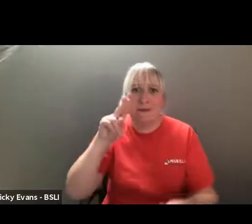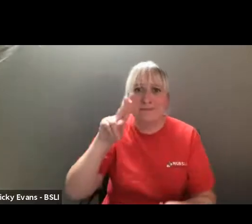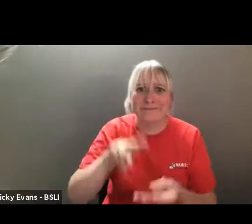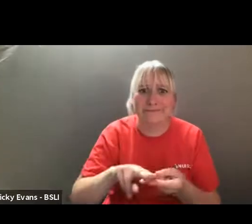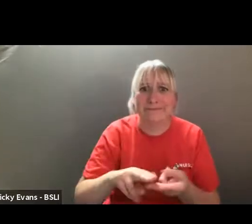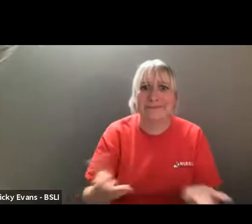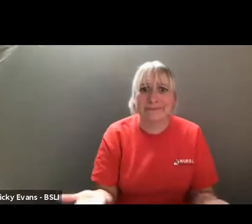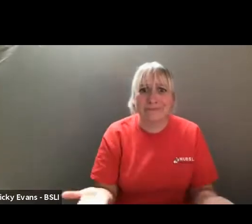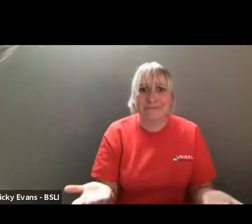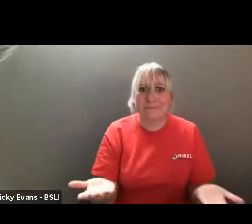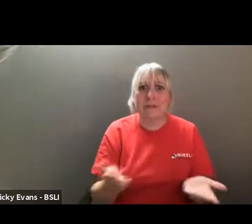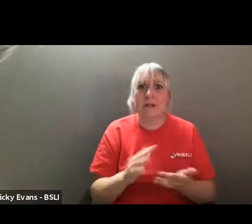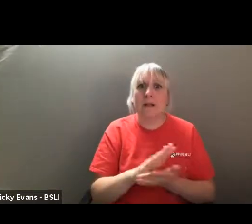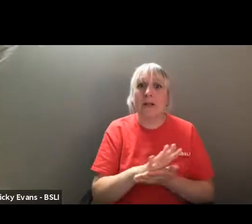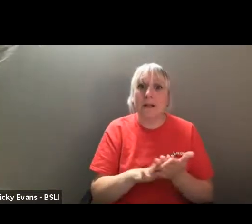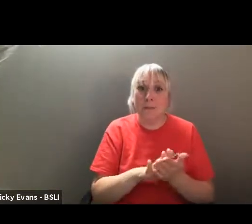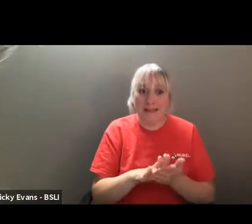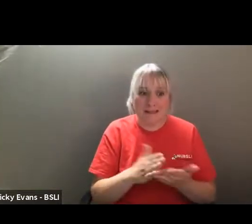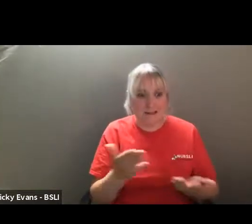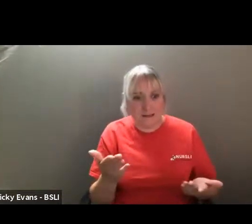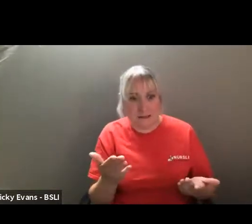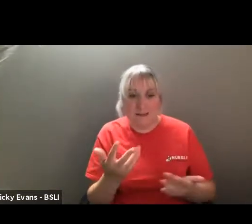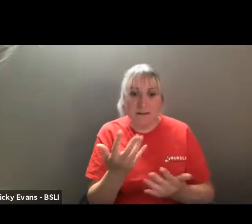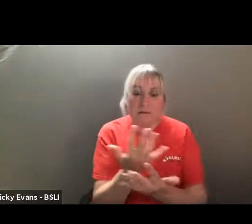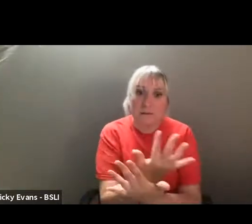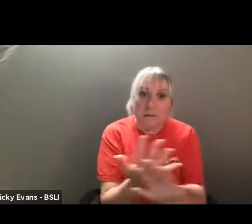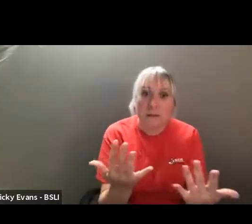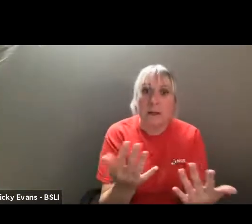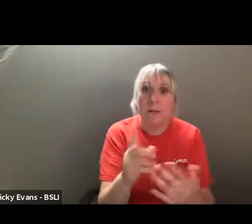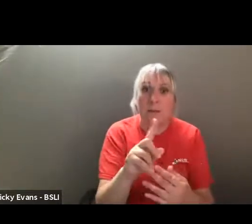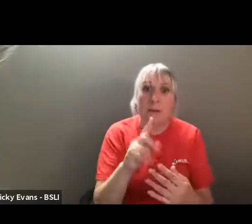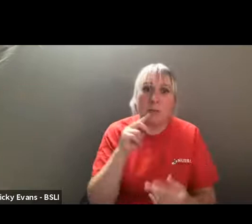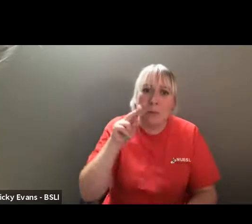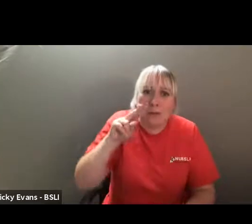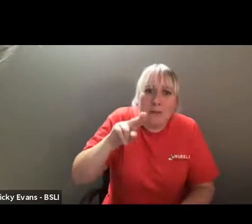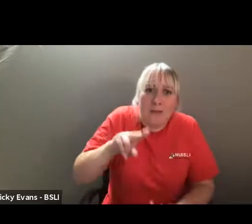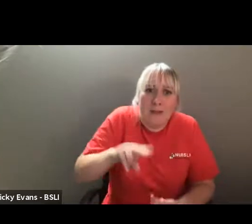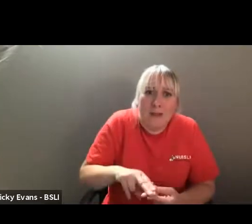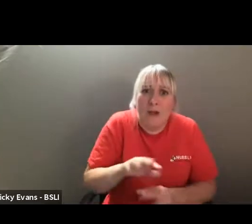mean that a considerable number of those on low income would be